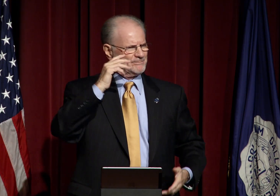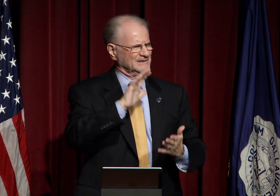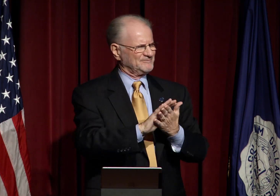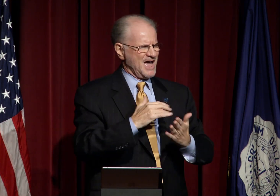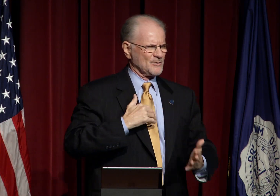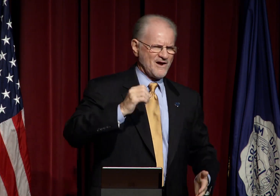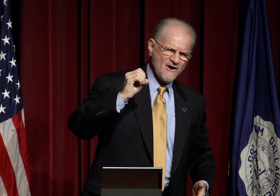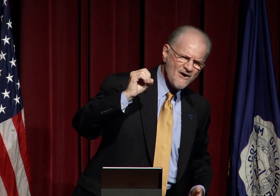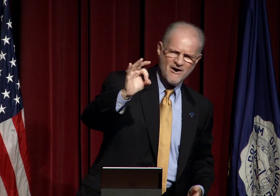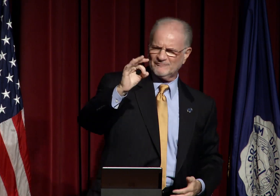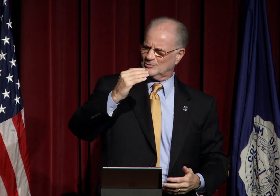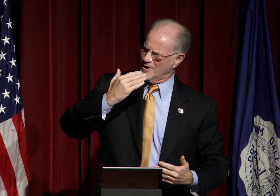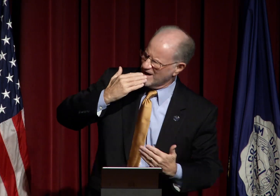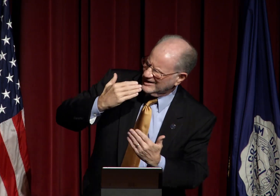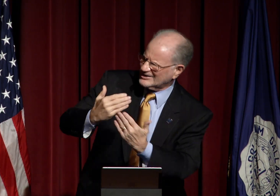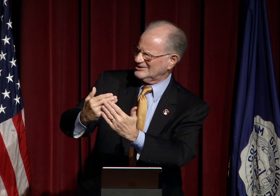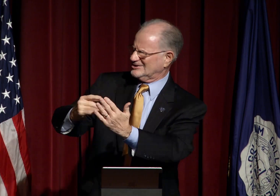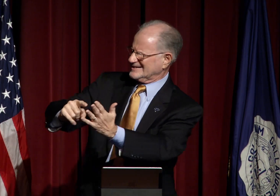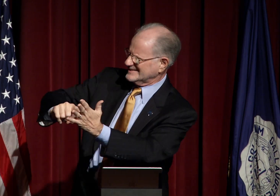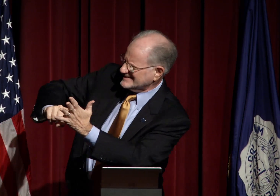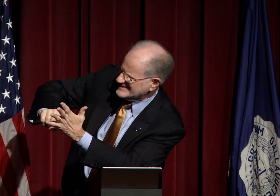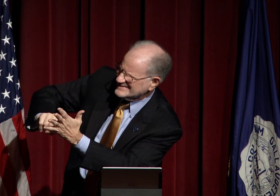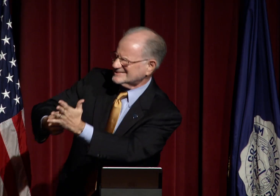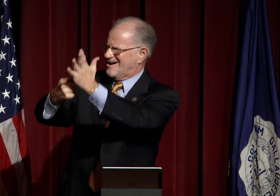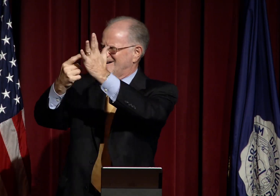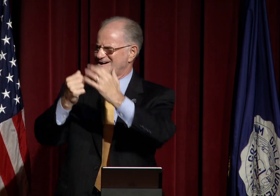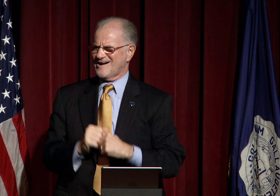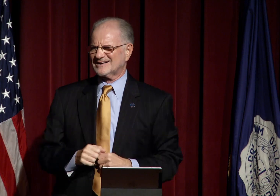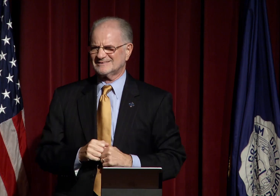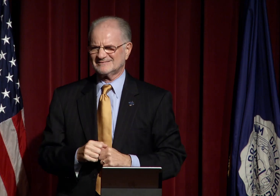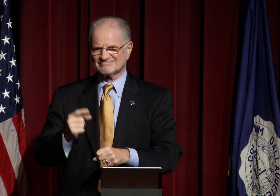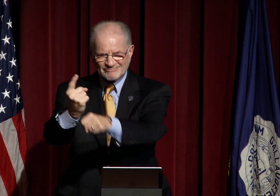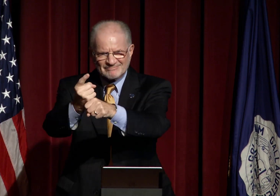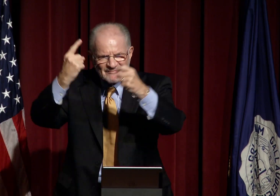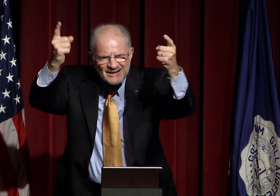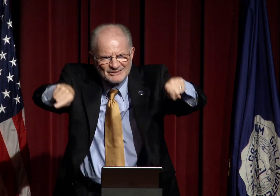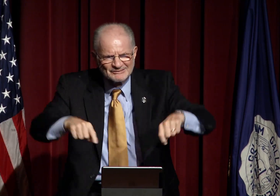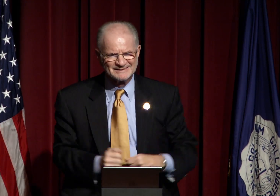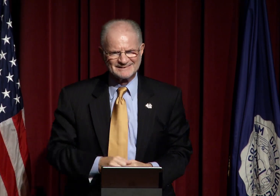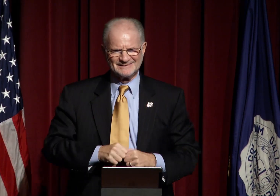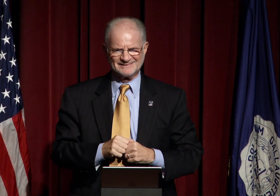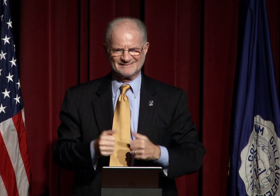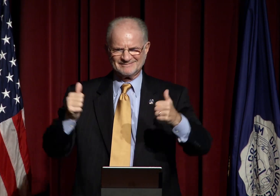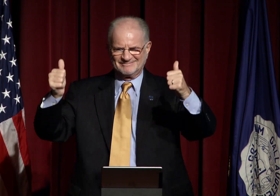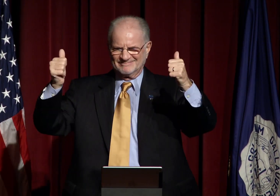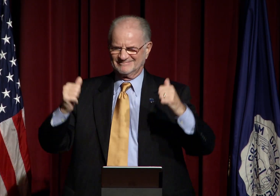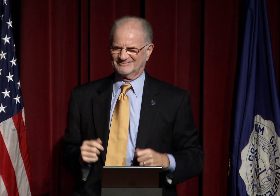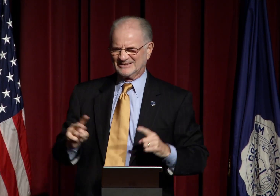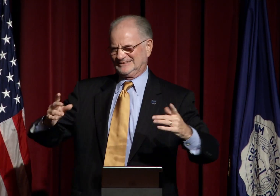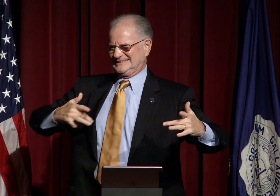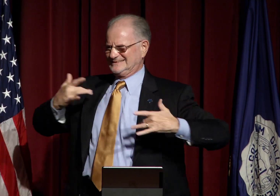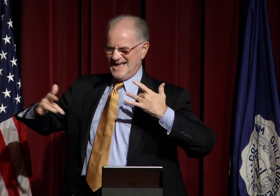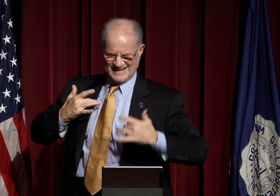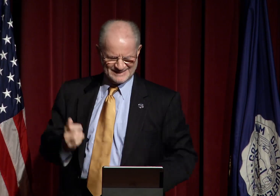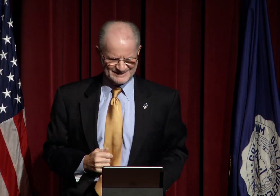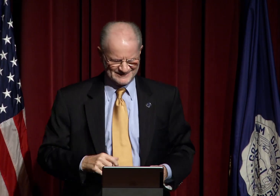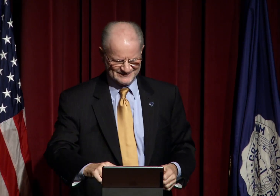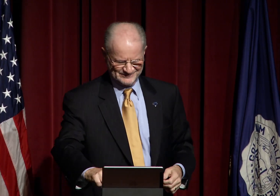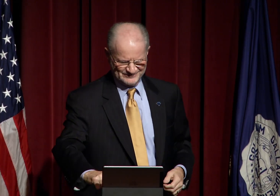students, for our English Language Institute. Welcome back, everyone. I'm sure we all agree that it's an